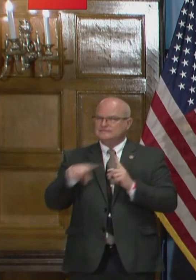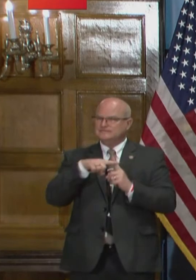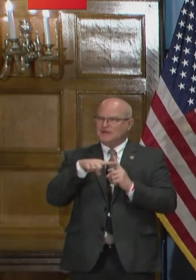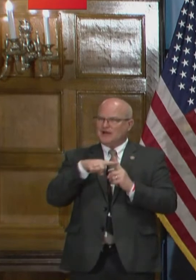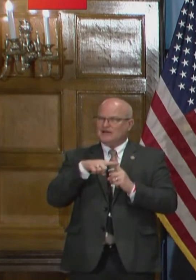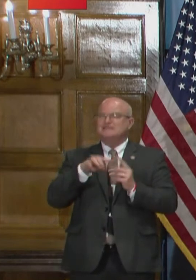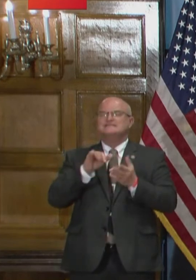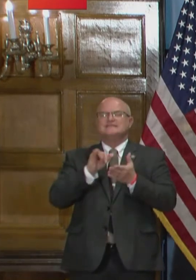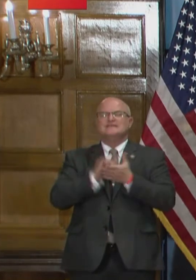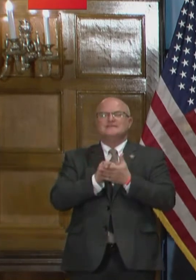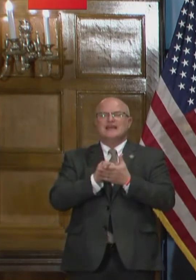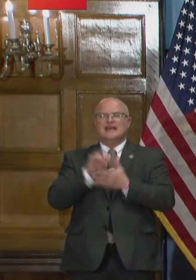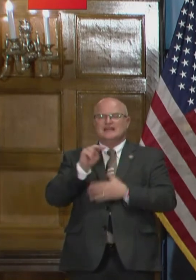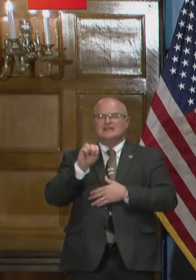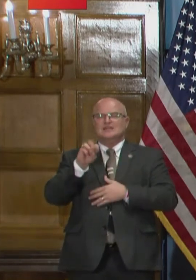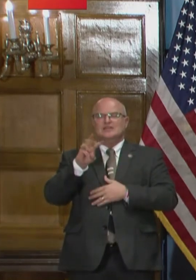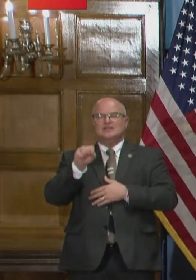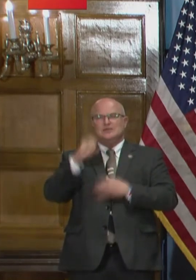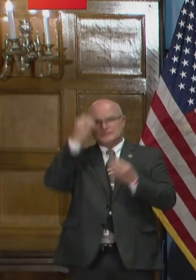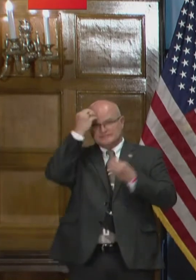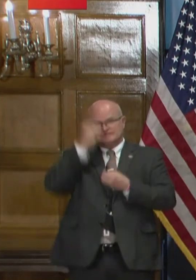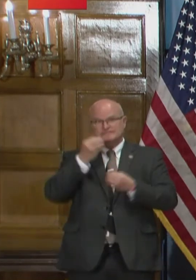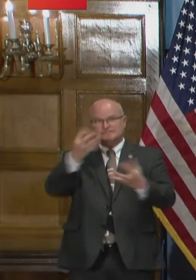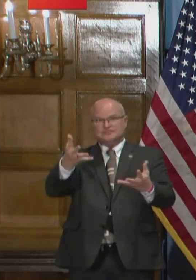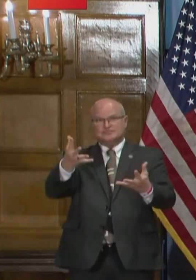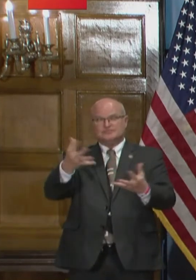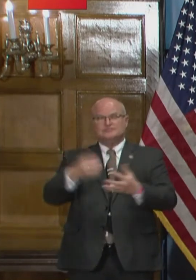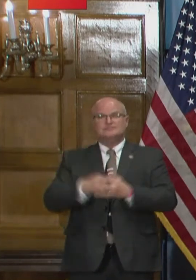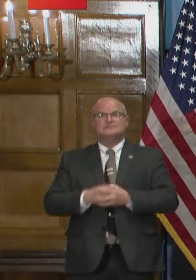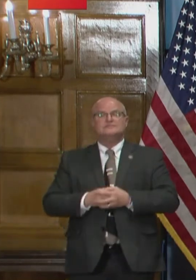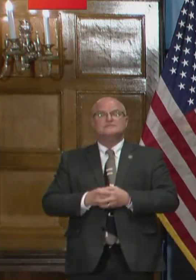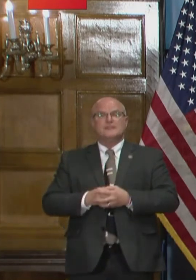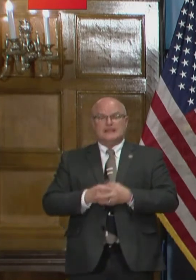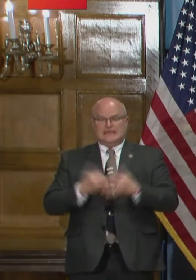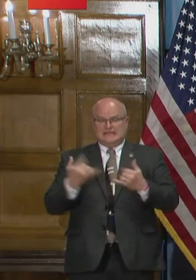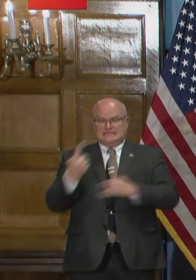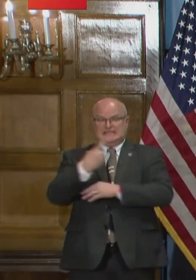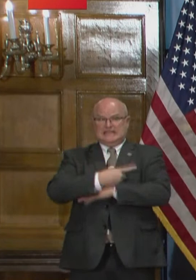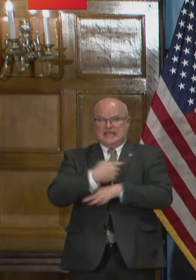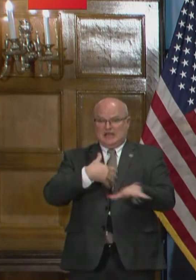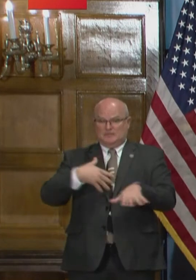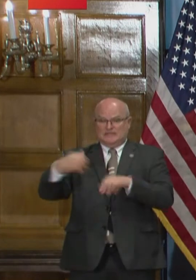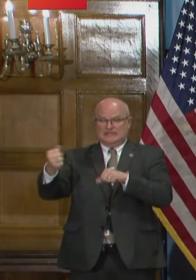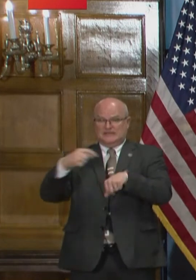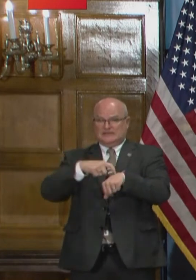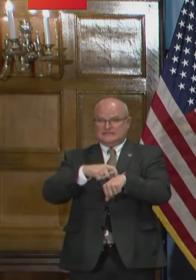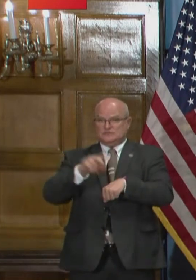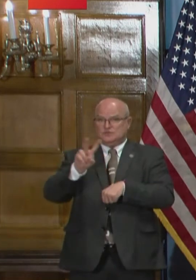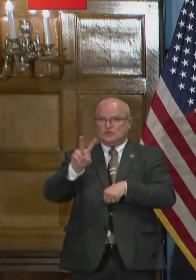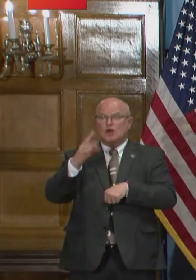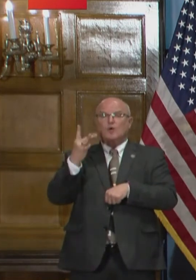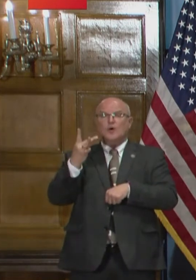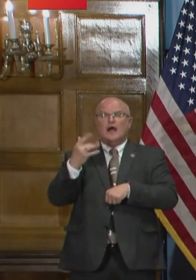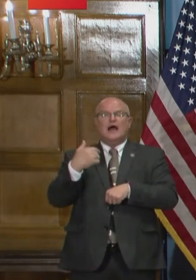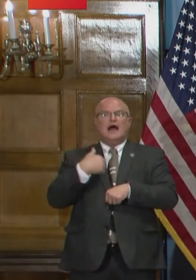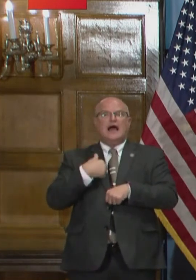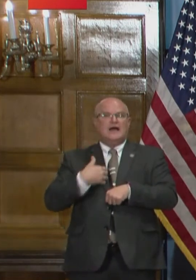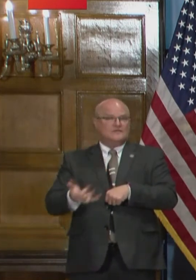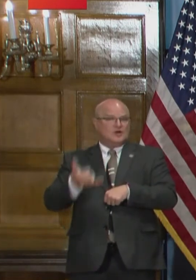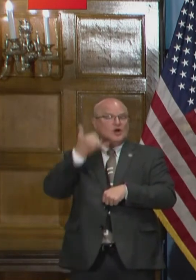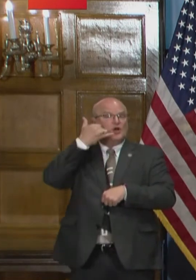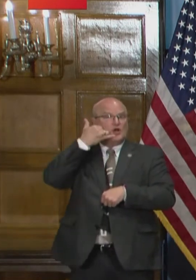that there will be some news in that regard. I'll be leaving this conference a little bit early today at 2 o'clock because I will have a